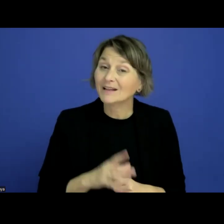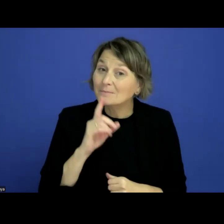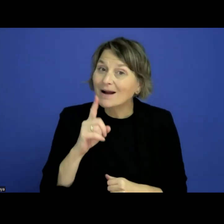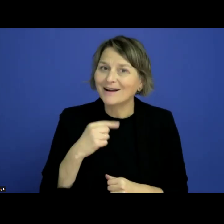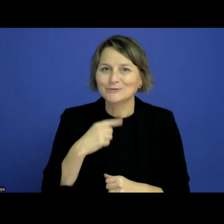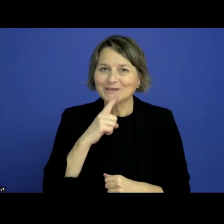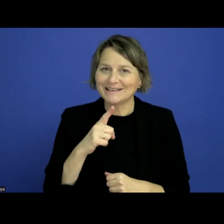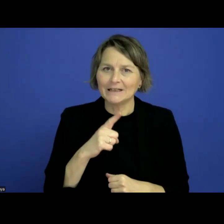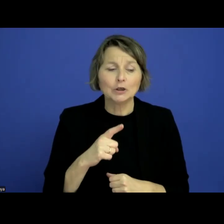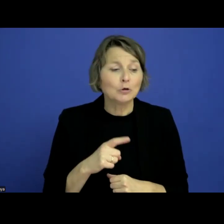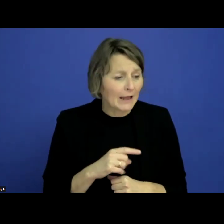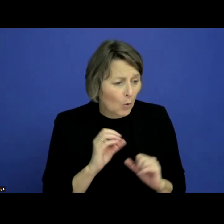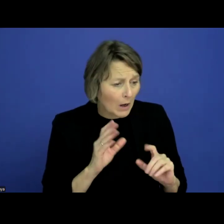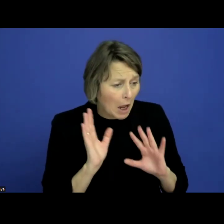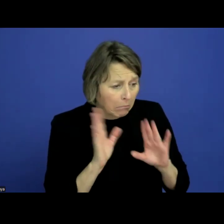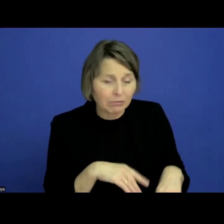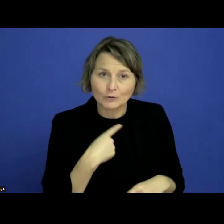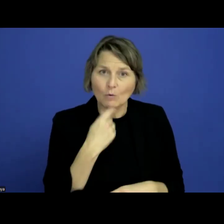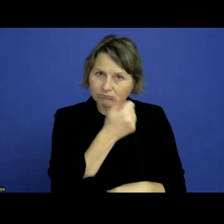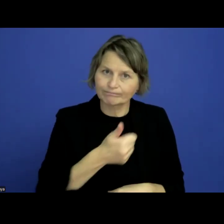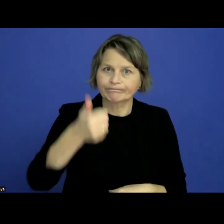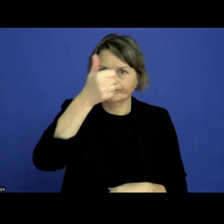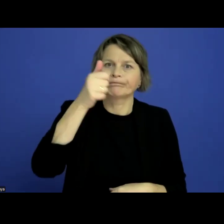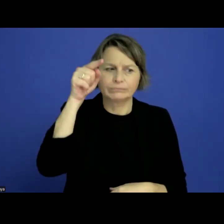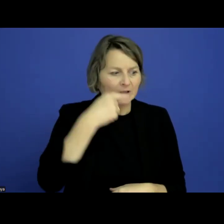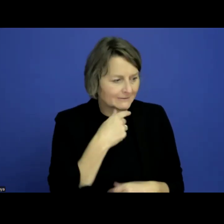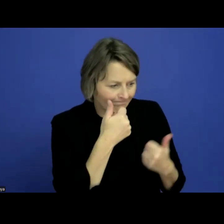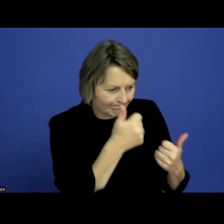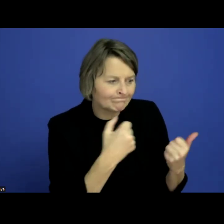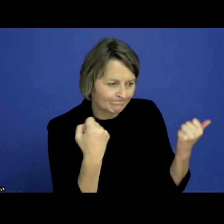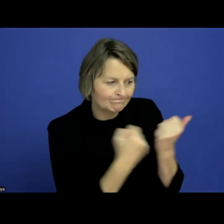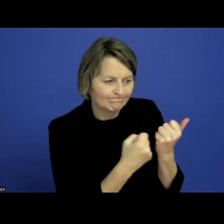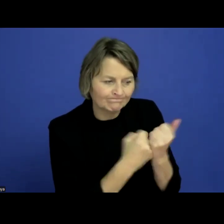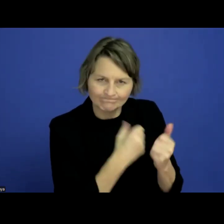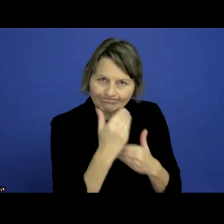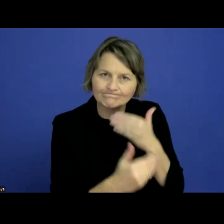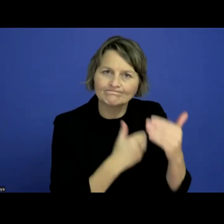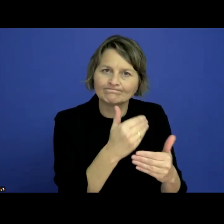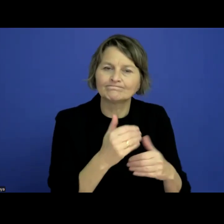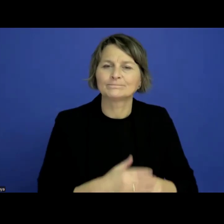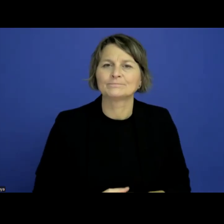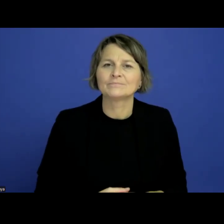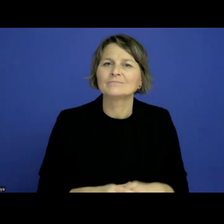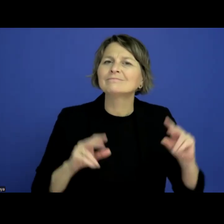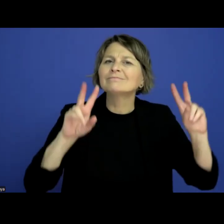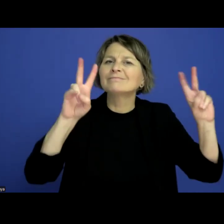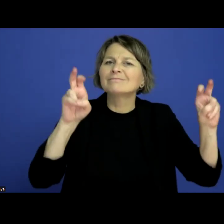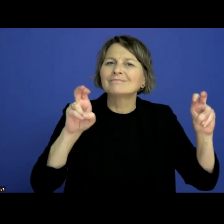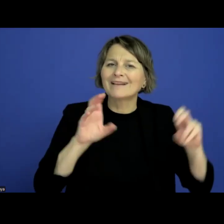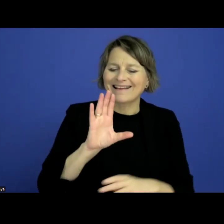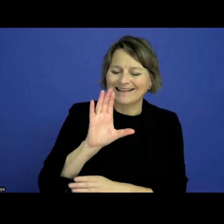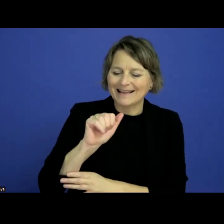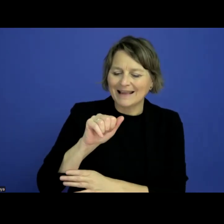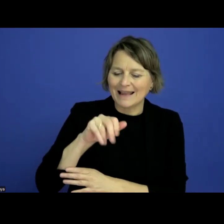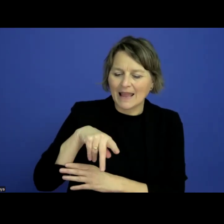top. So going into more details, Capability is a global network that supports